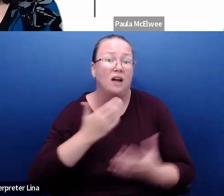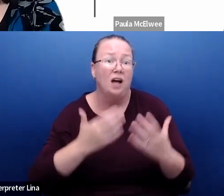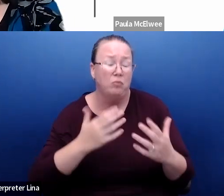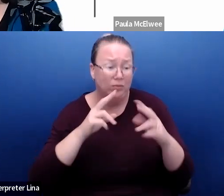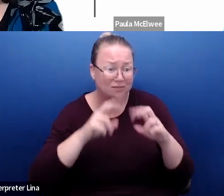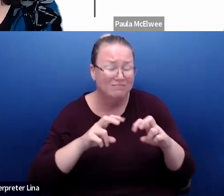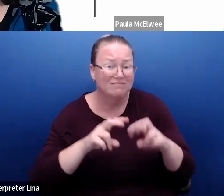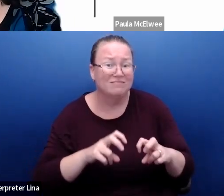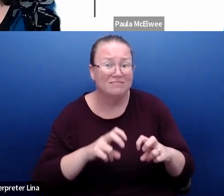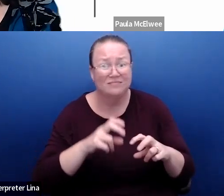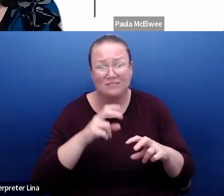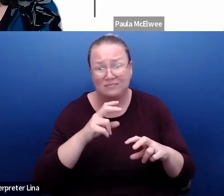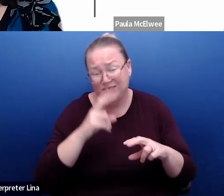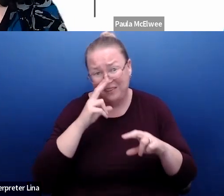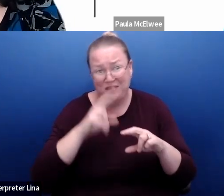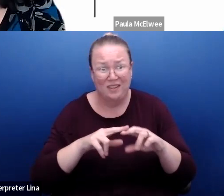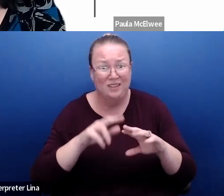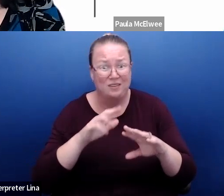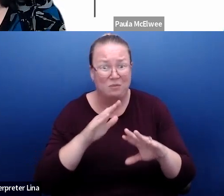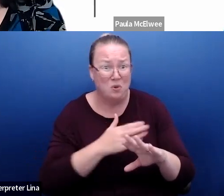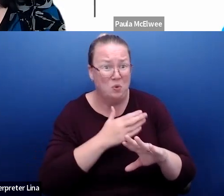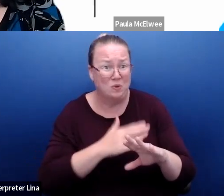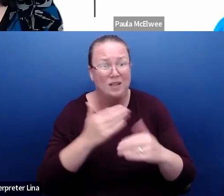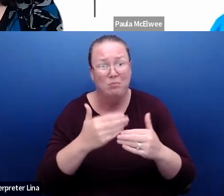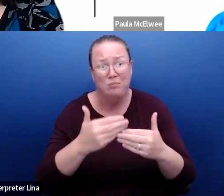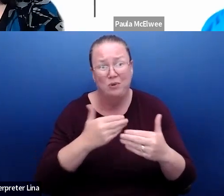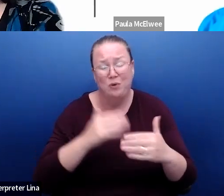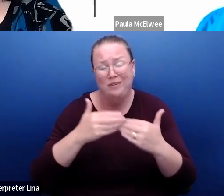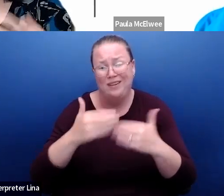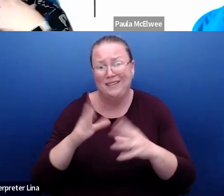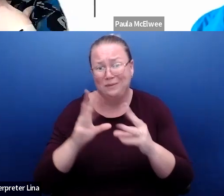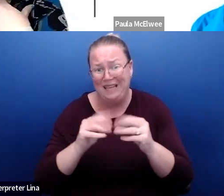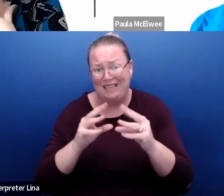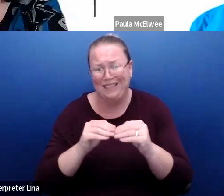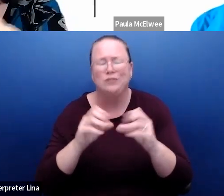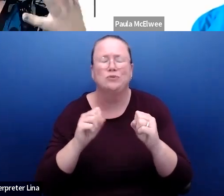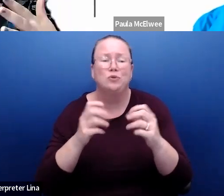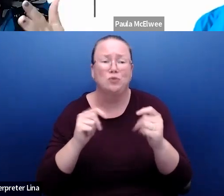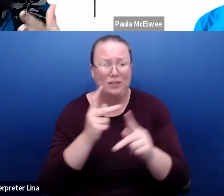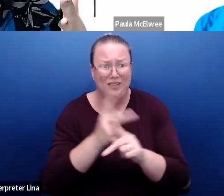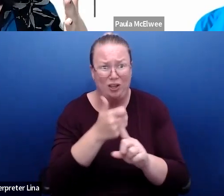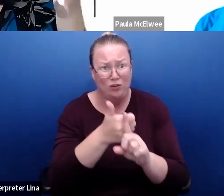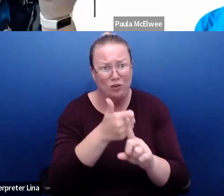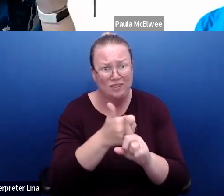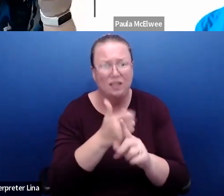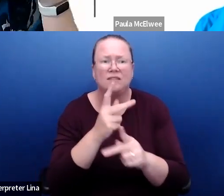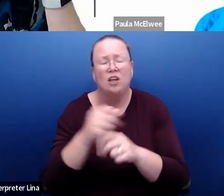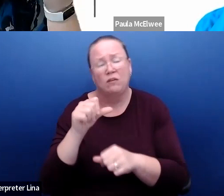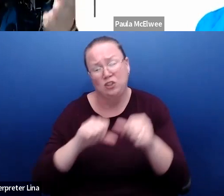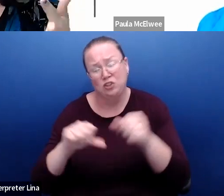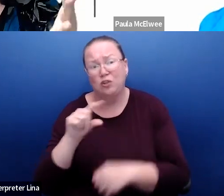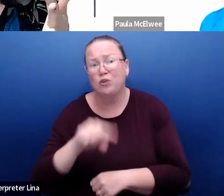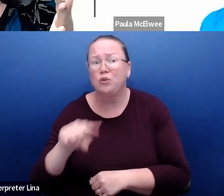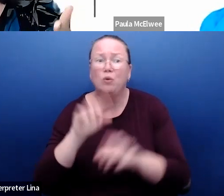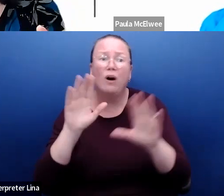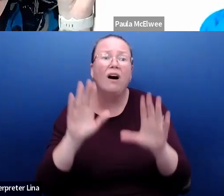a fun piece of music for a few minutes before I have to go to my next meeting. So just try to take care of yourself and take care of each other, because you guys are